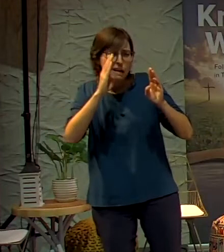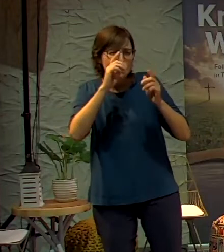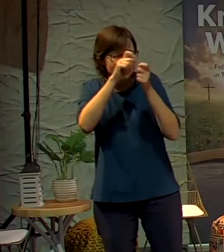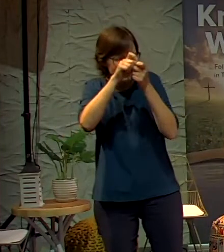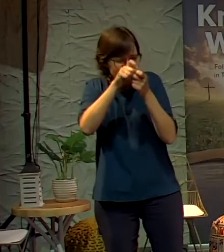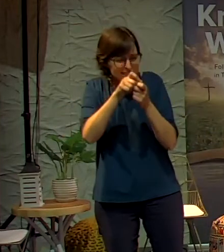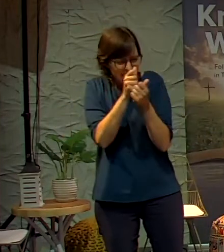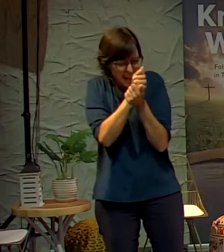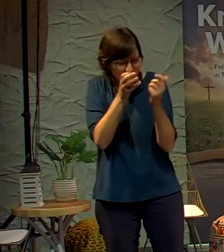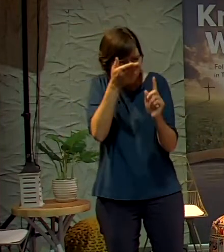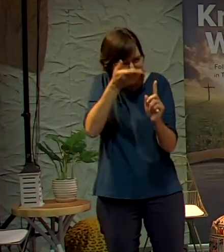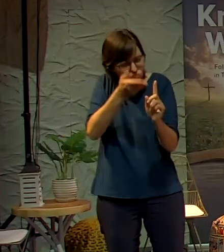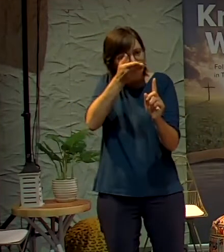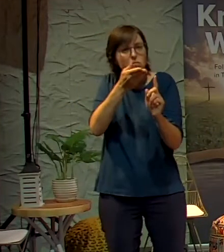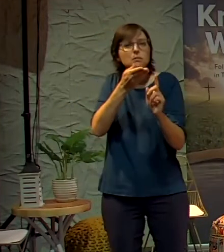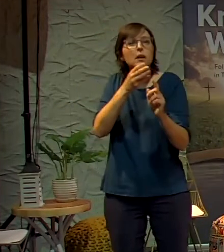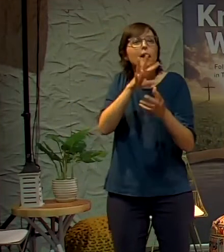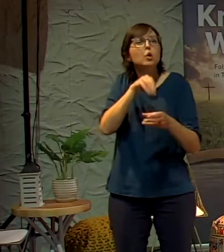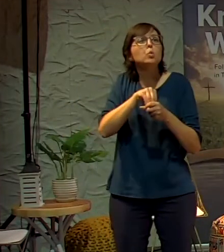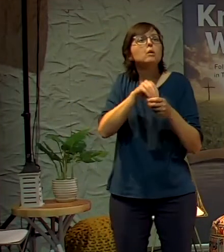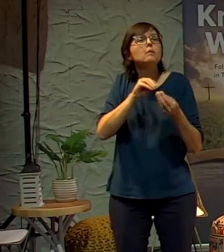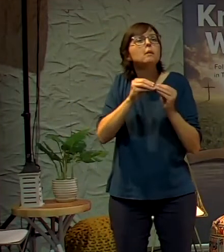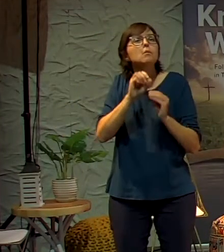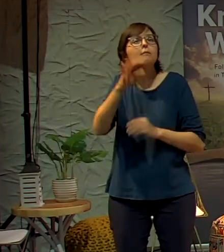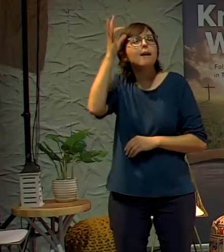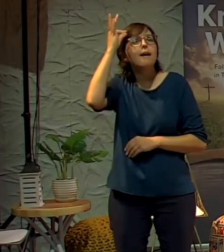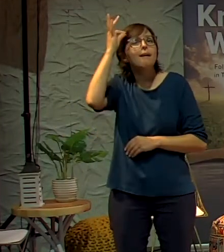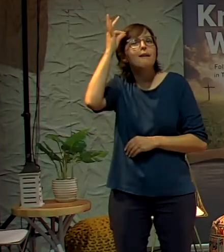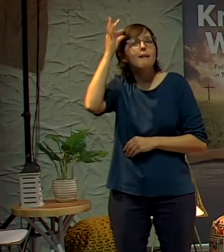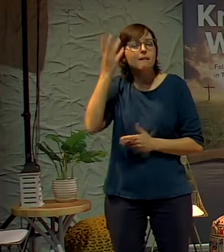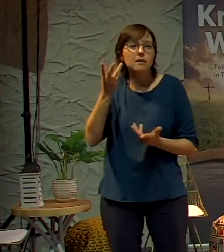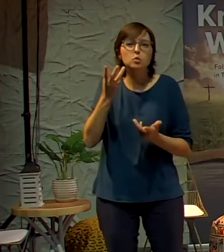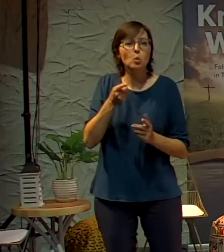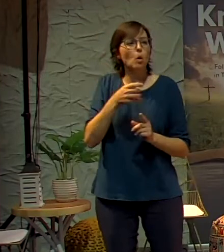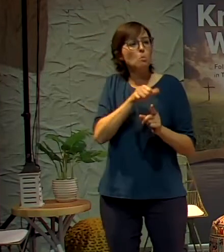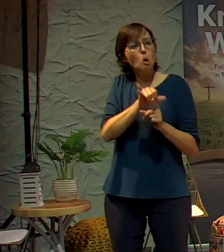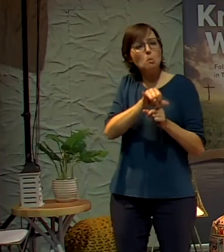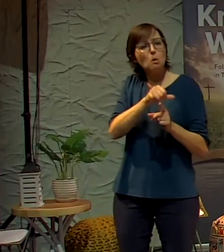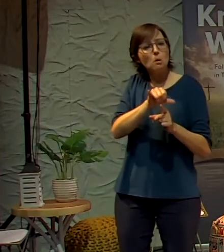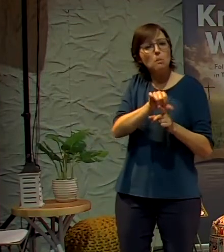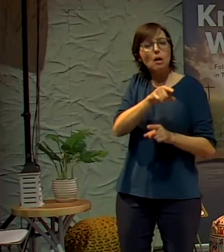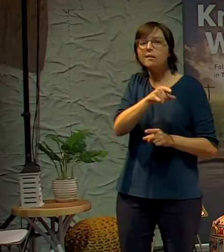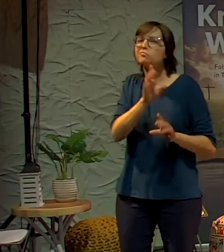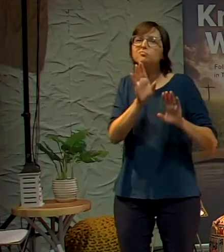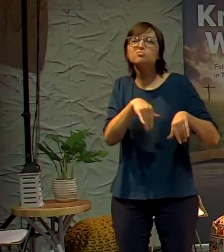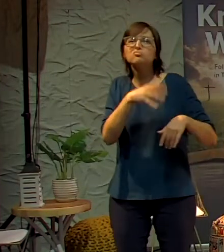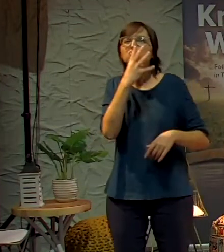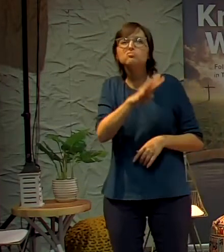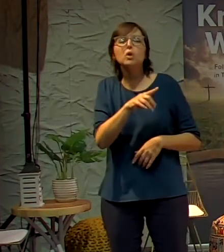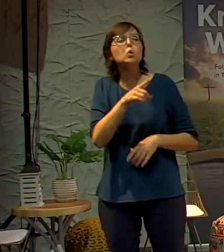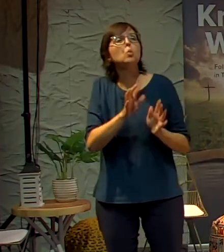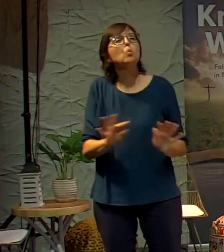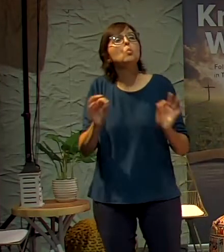detail, even numbering the hairs on your head. So don't be intimidated by all this bully talk. You're worth more than a million